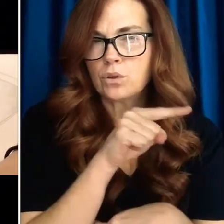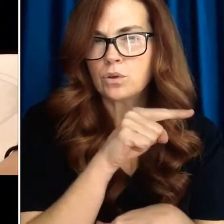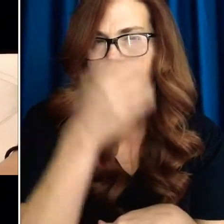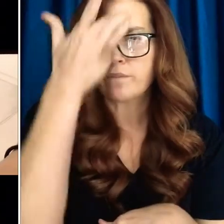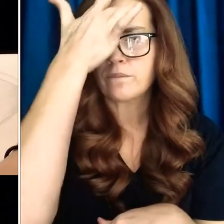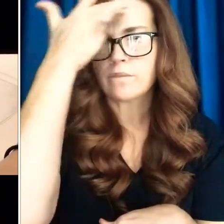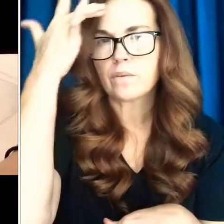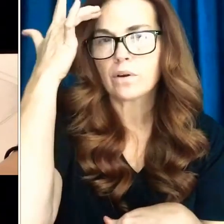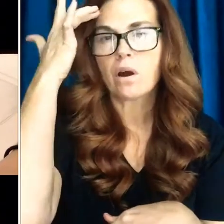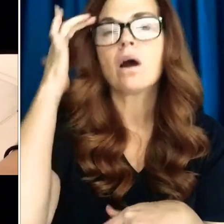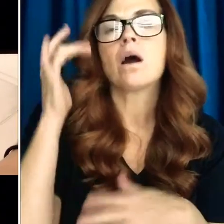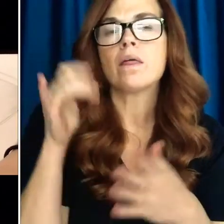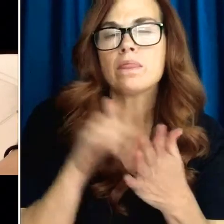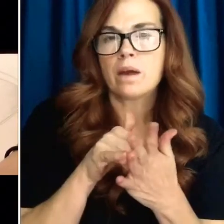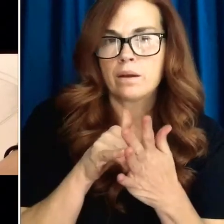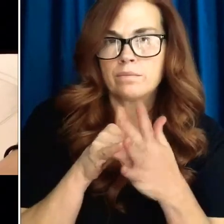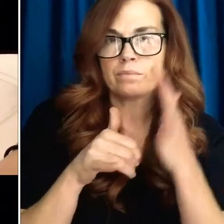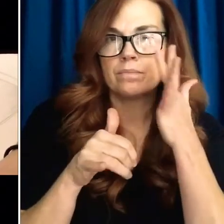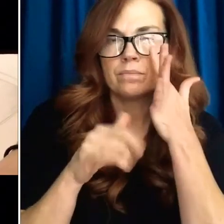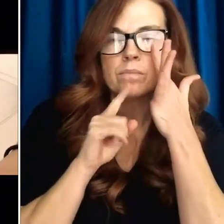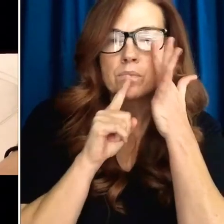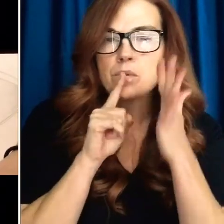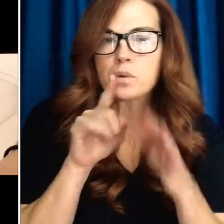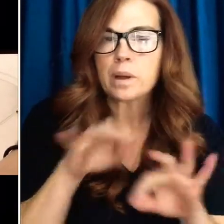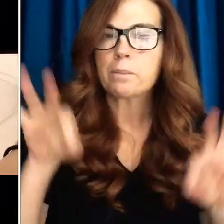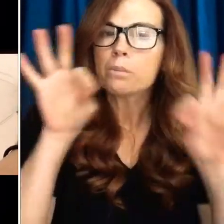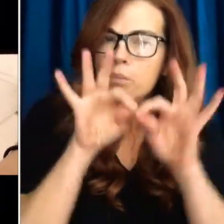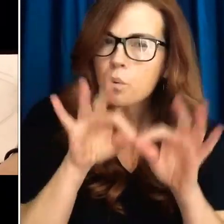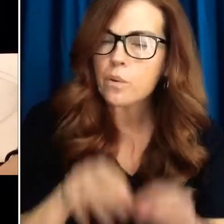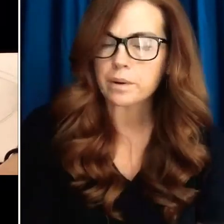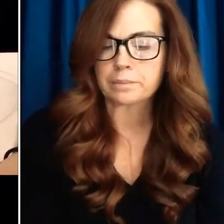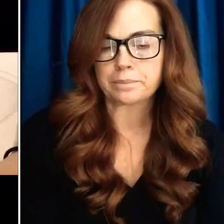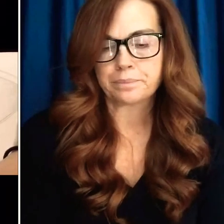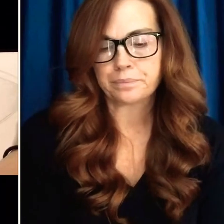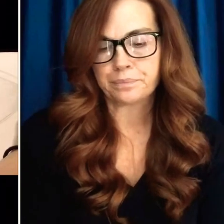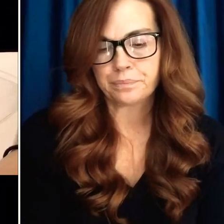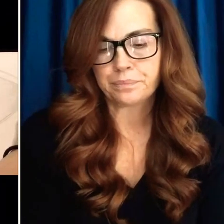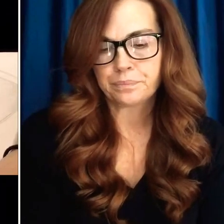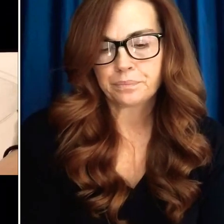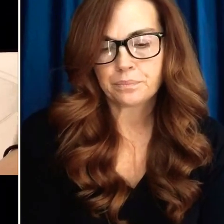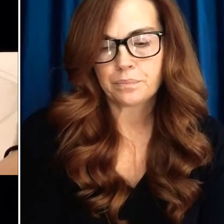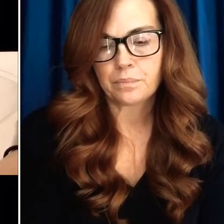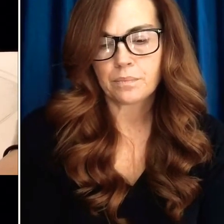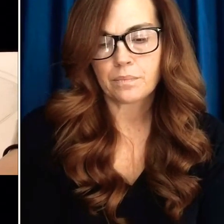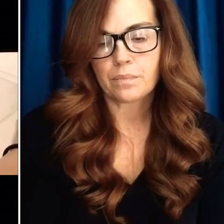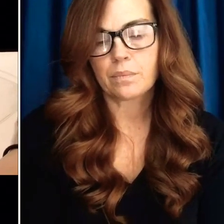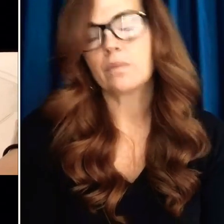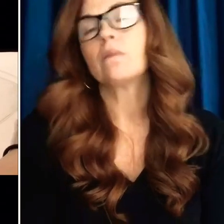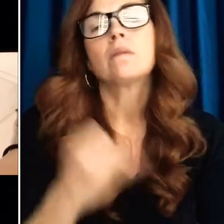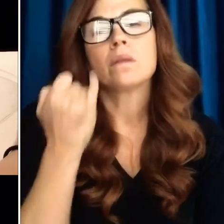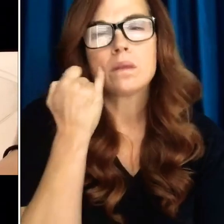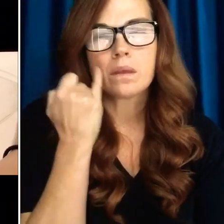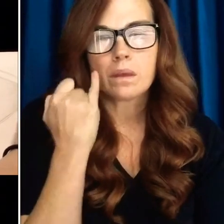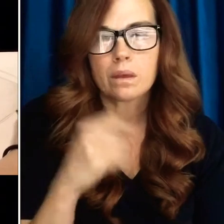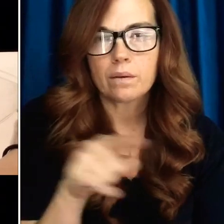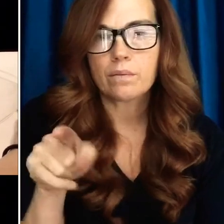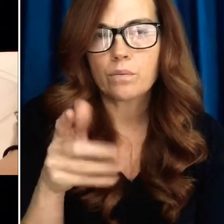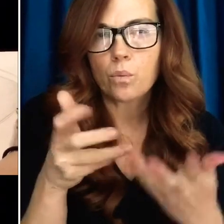I mentioned it in the realistic eye video because it is very important if you wanted to make